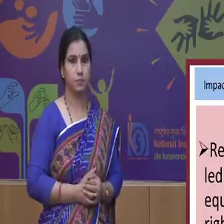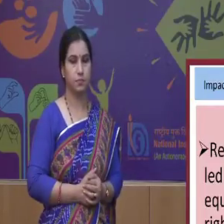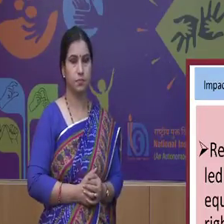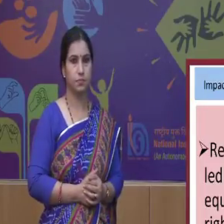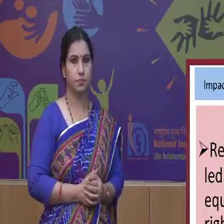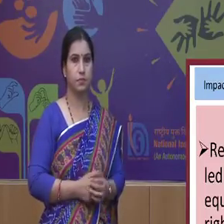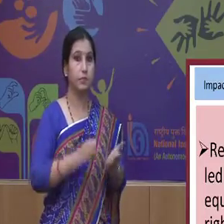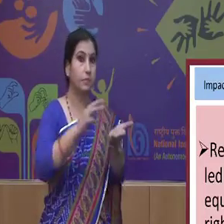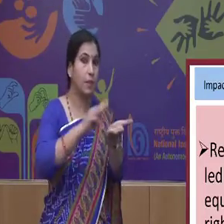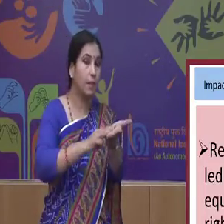Mill,